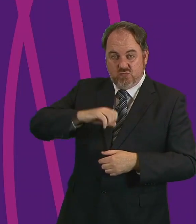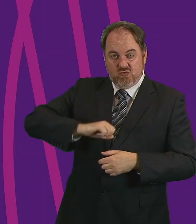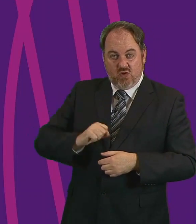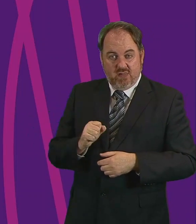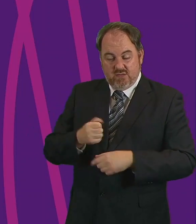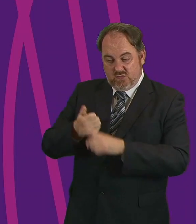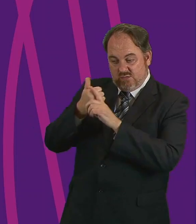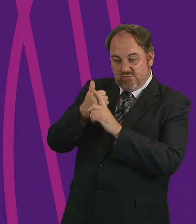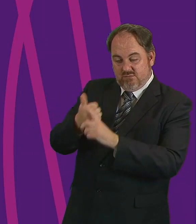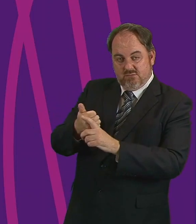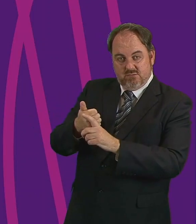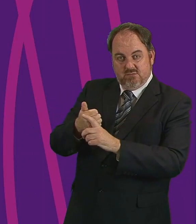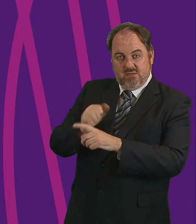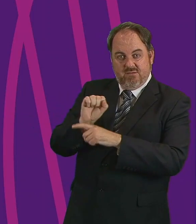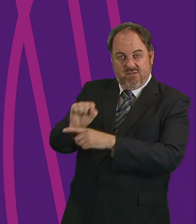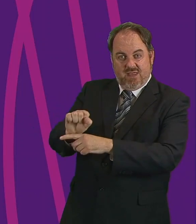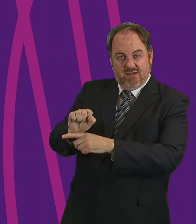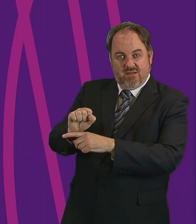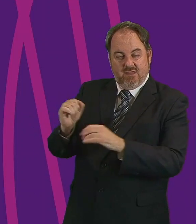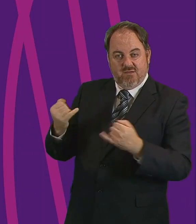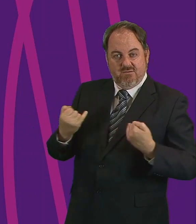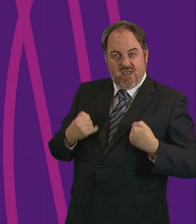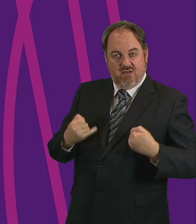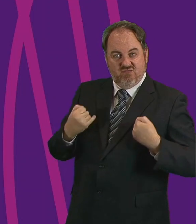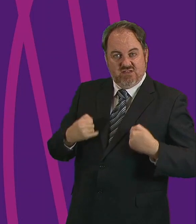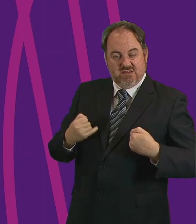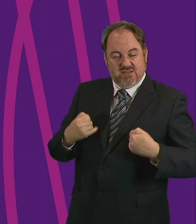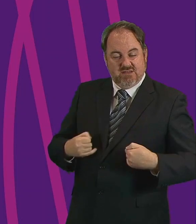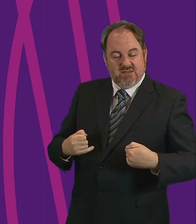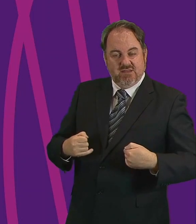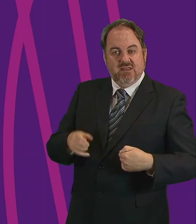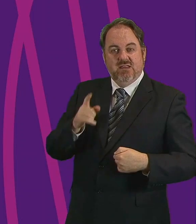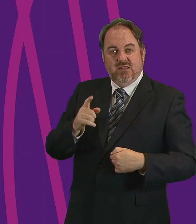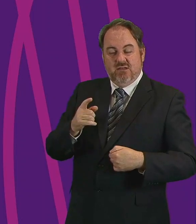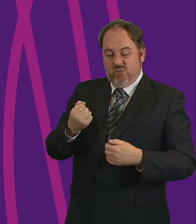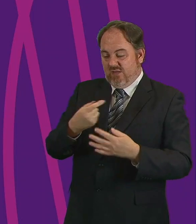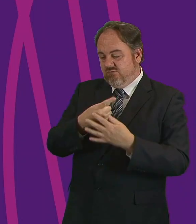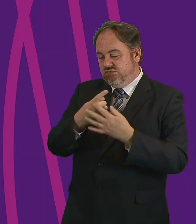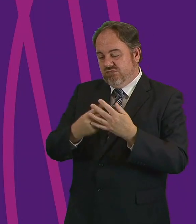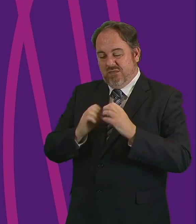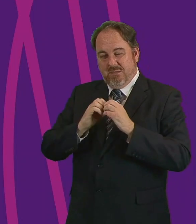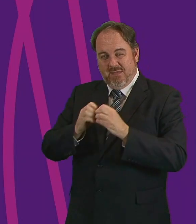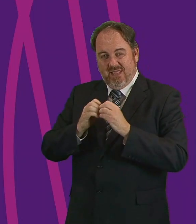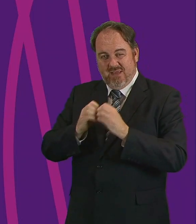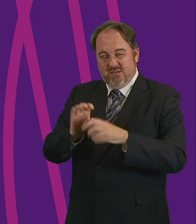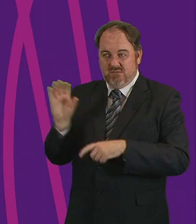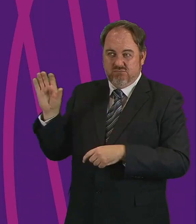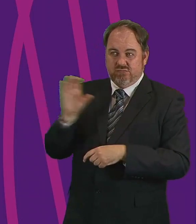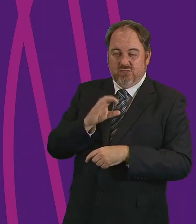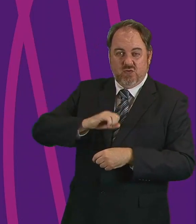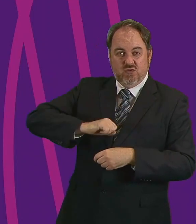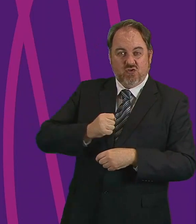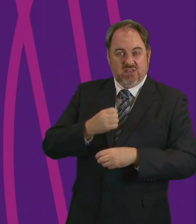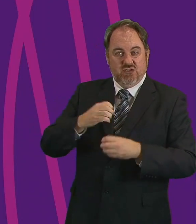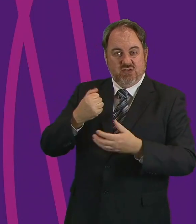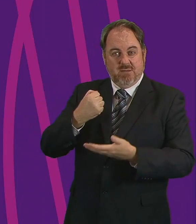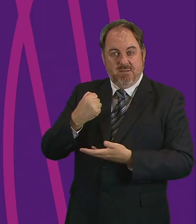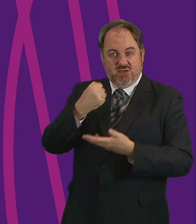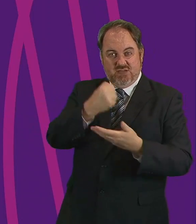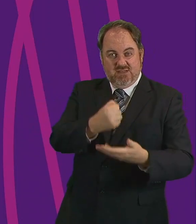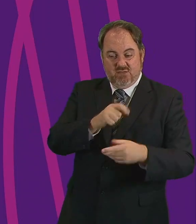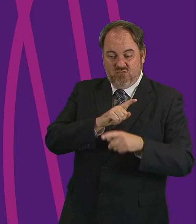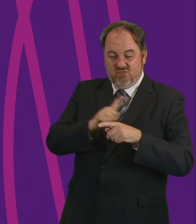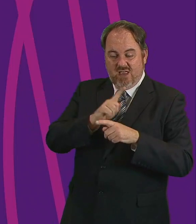virus, £3.8 billion directly to the Scottish Government budget, and much more besides to save